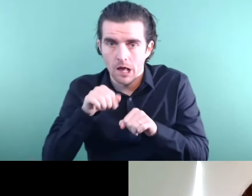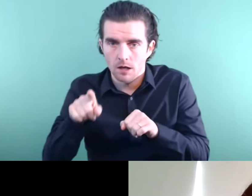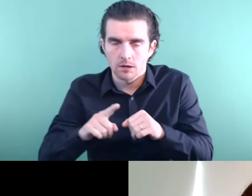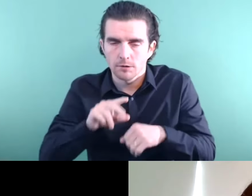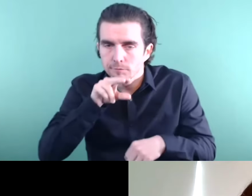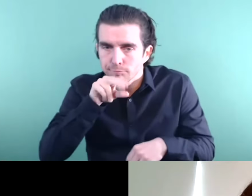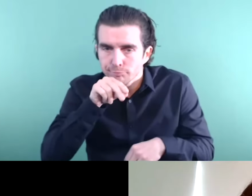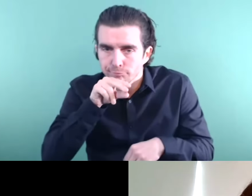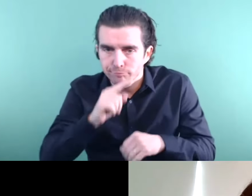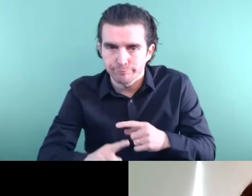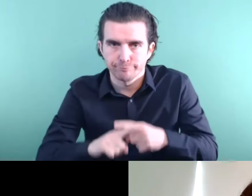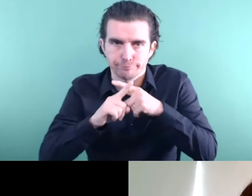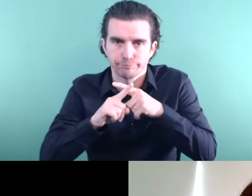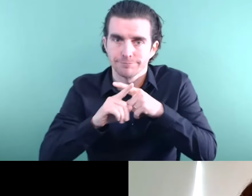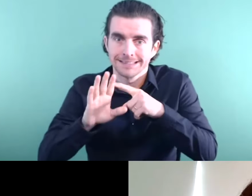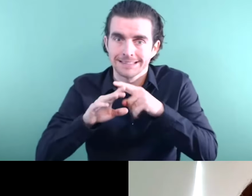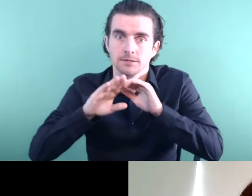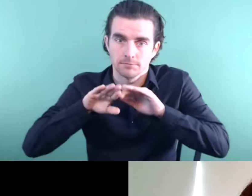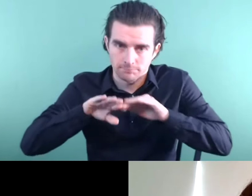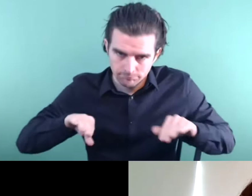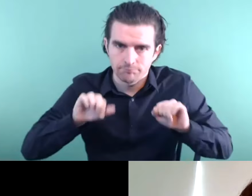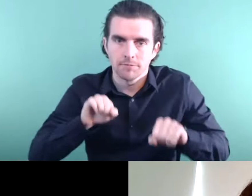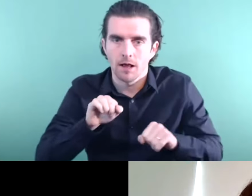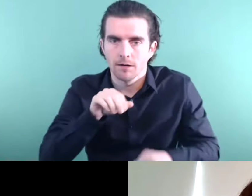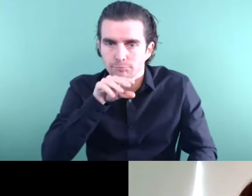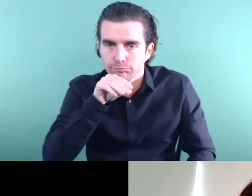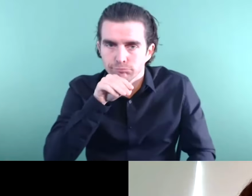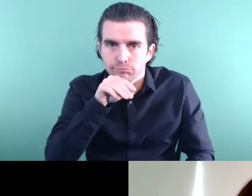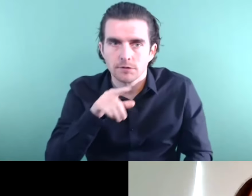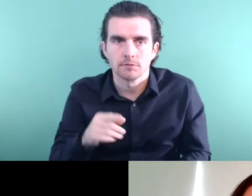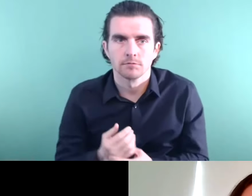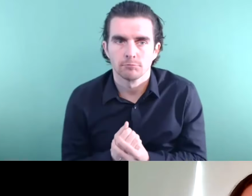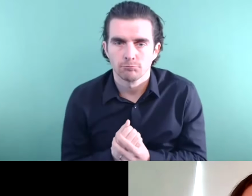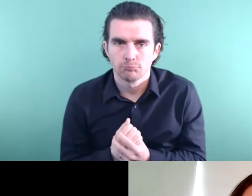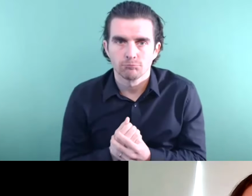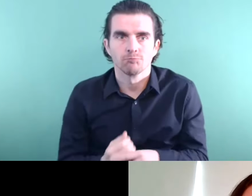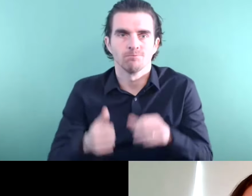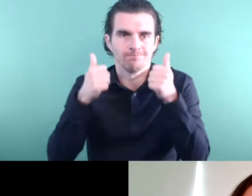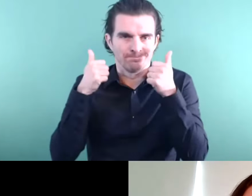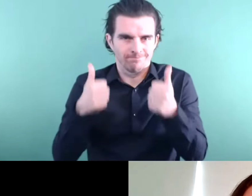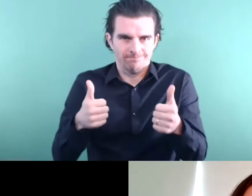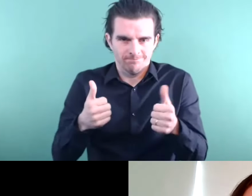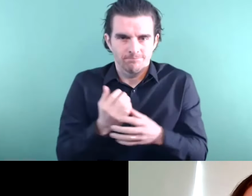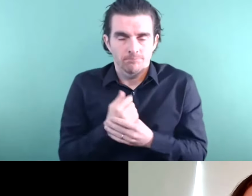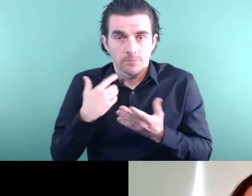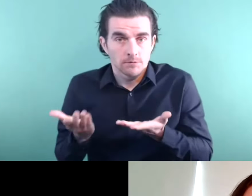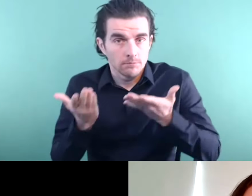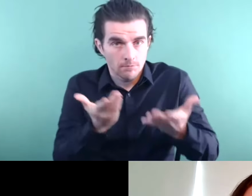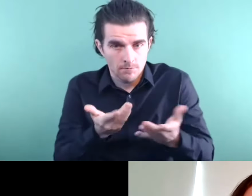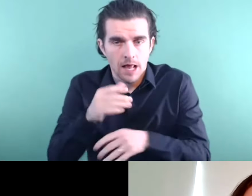first. It's a real pleasure to invite Elena to be with us today. We have worked together